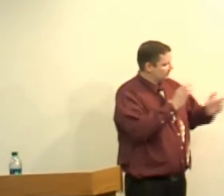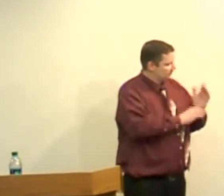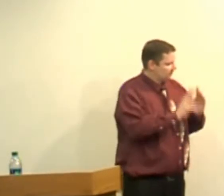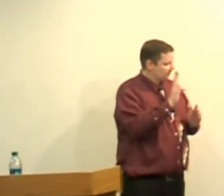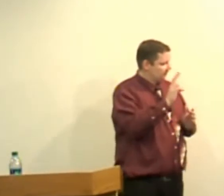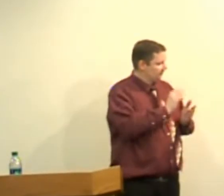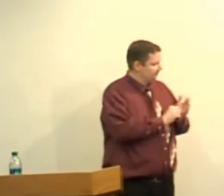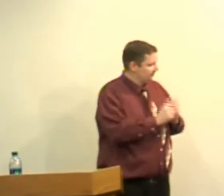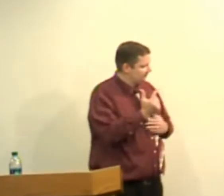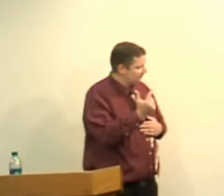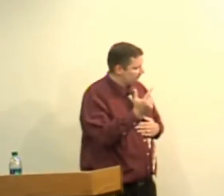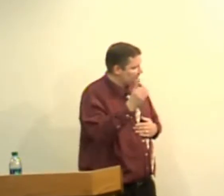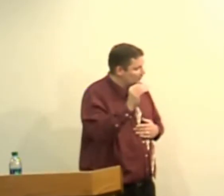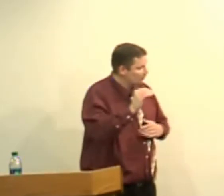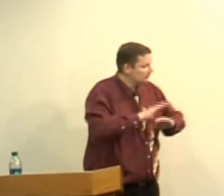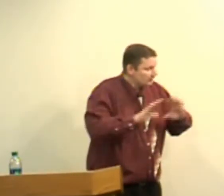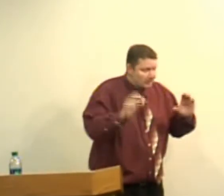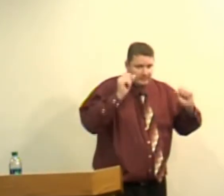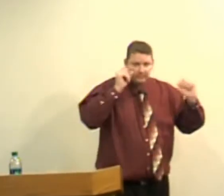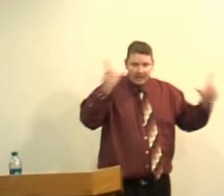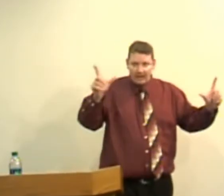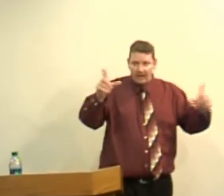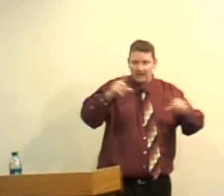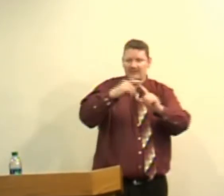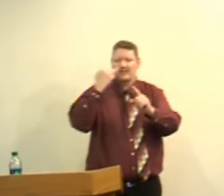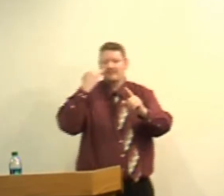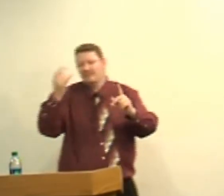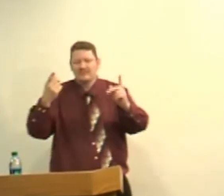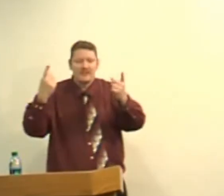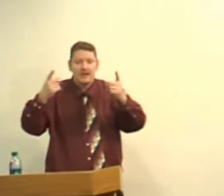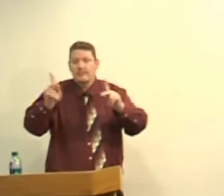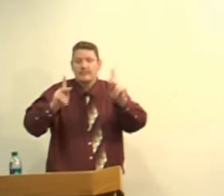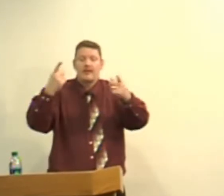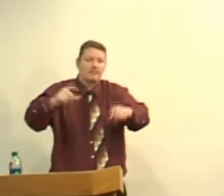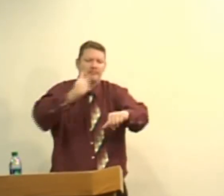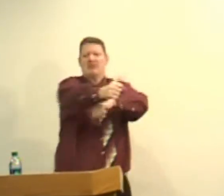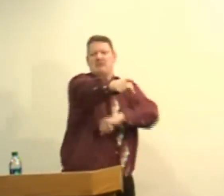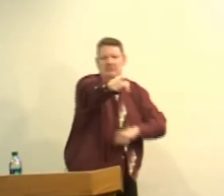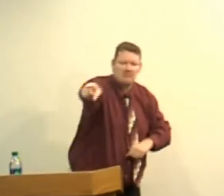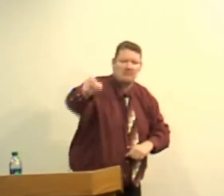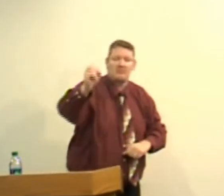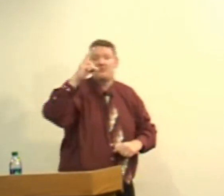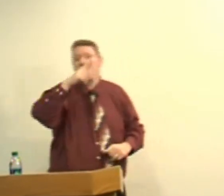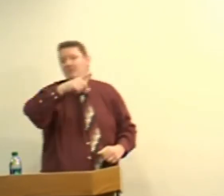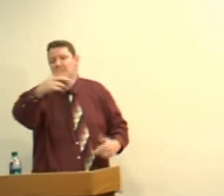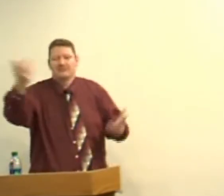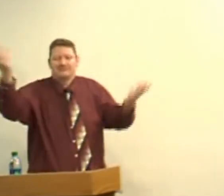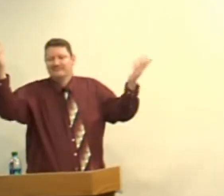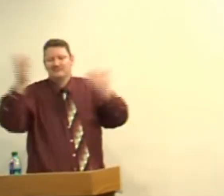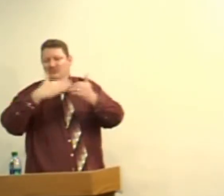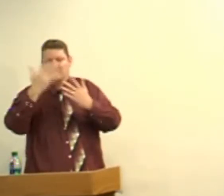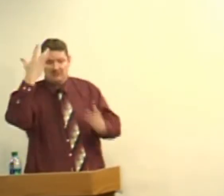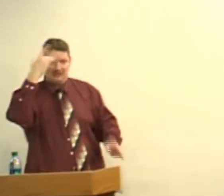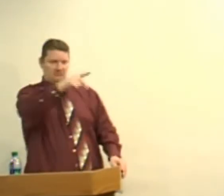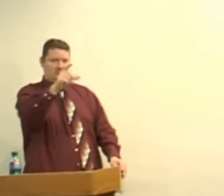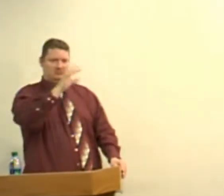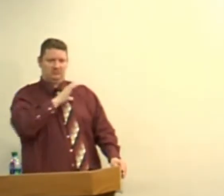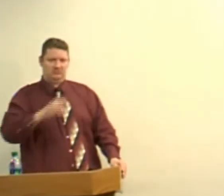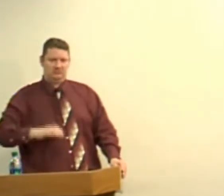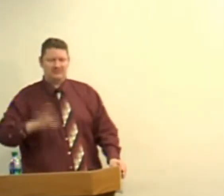In 1 John 3, verse 13, it says, do not be surprised. Do not be surprised if the world hates you, if